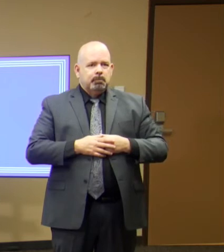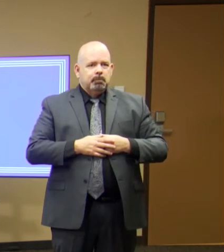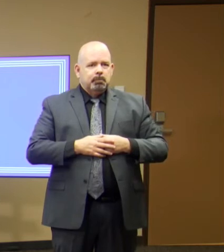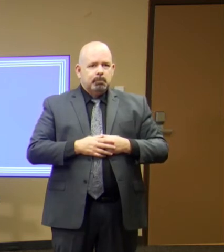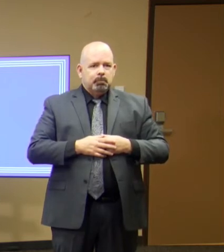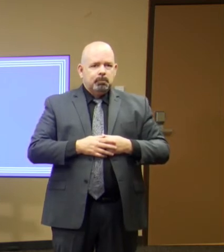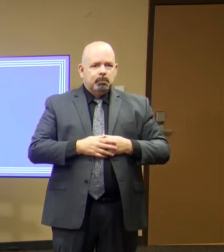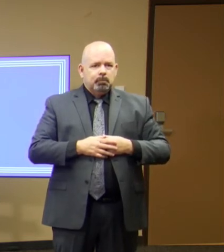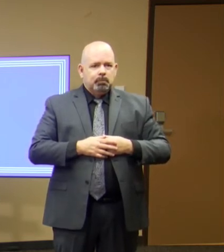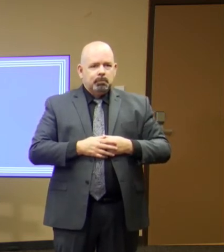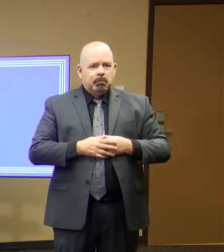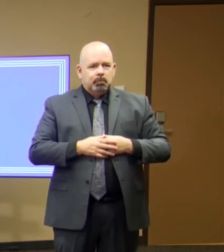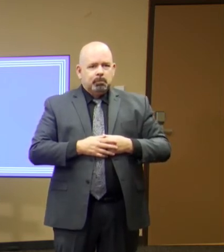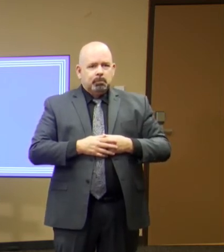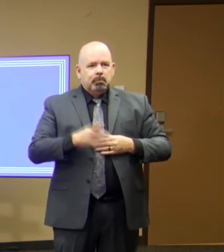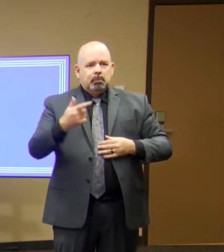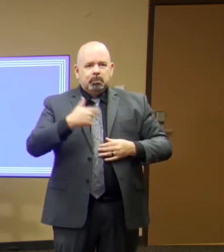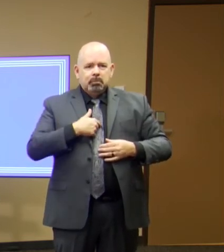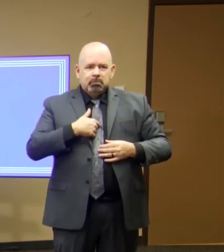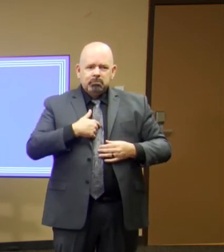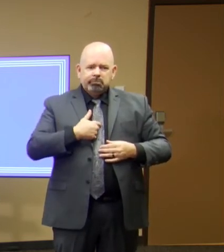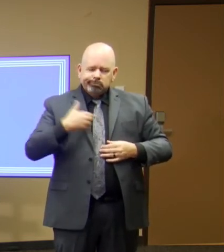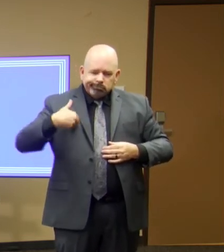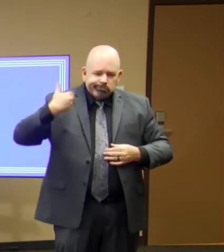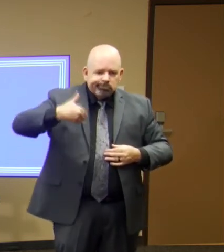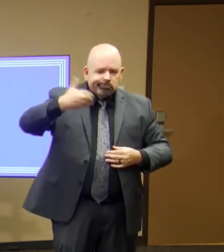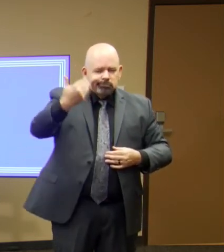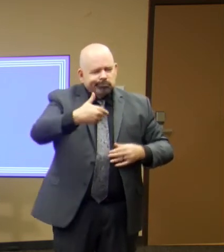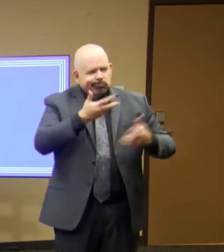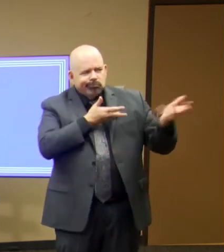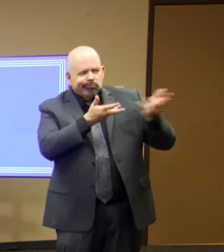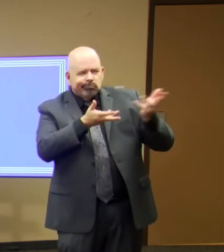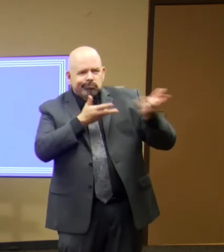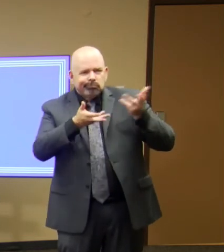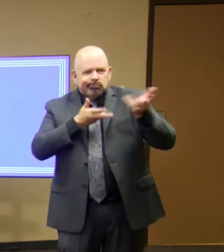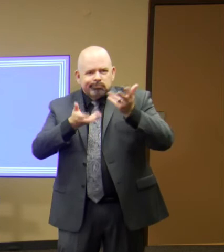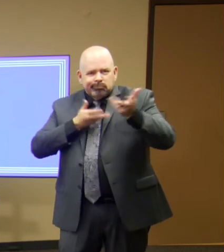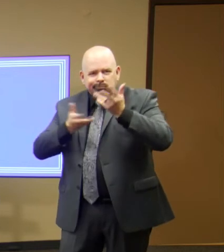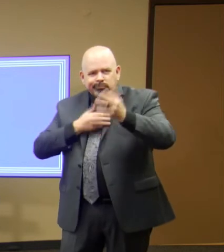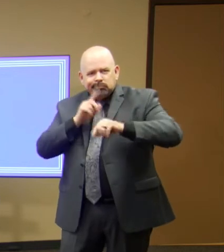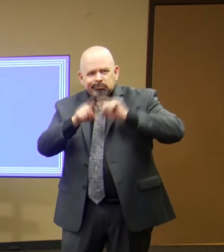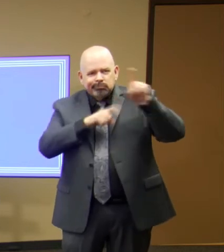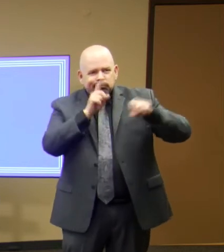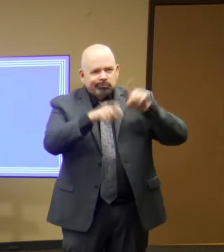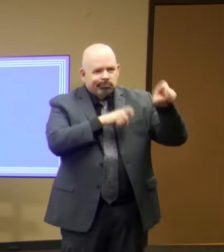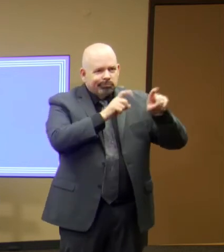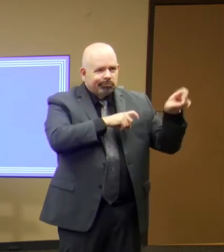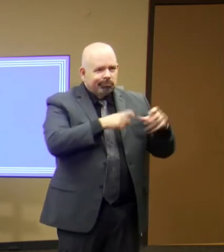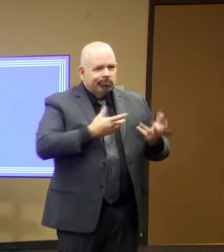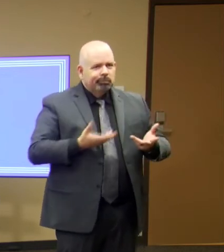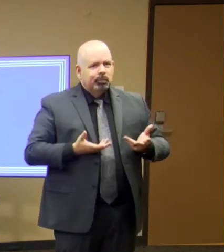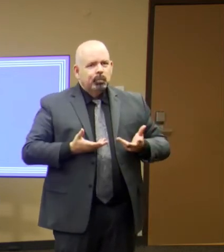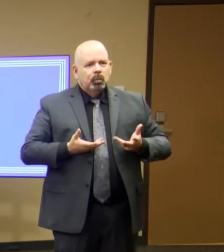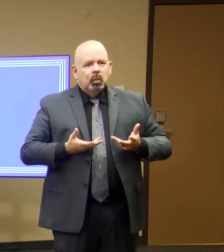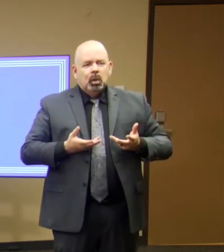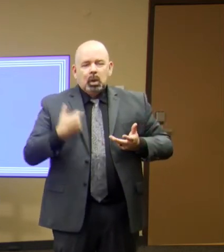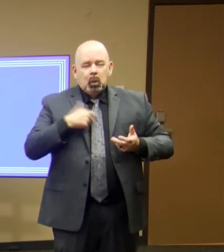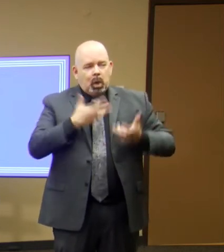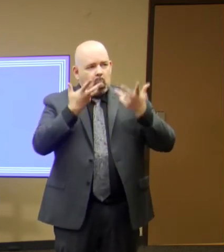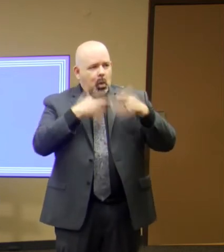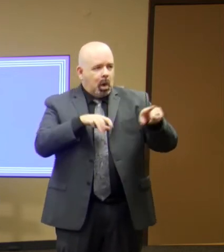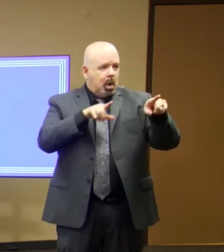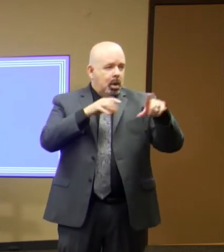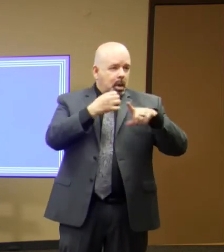Paso, and we do not want to be where they are. Sure. Yes. El Paso County defined the governor's orders